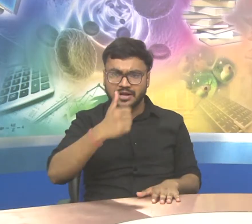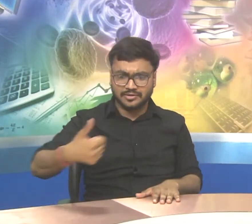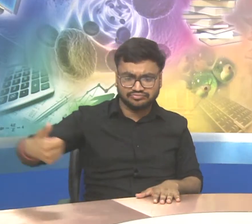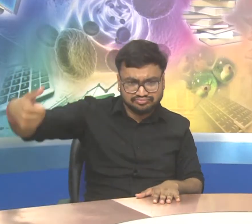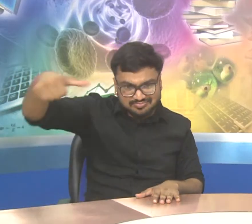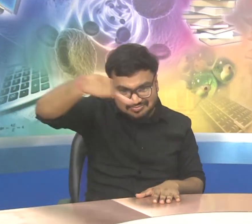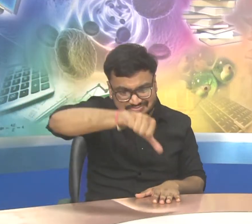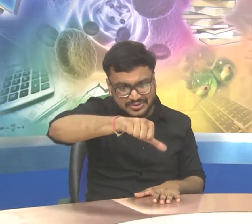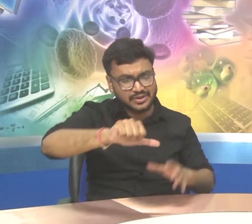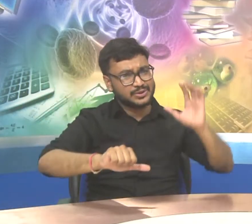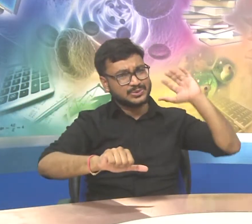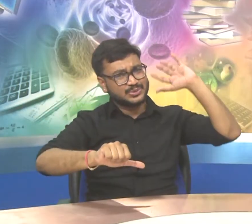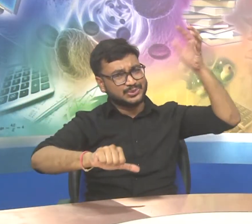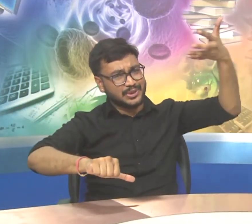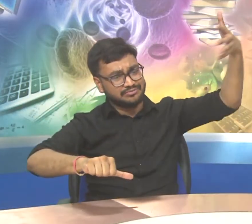through photosynthesis,